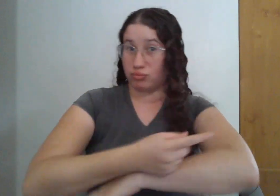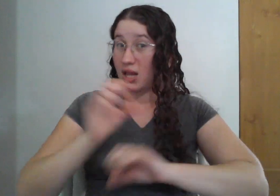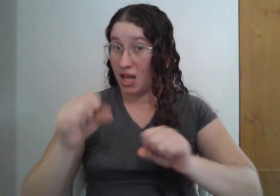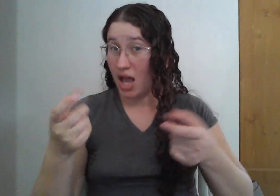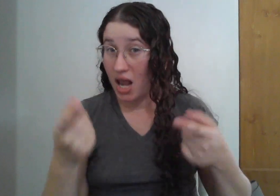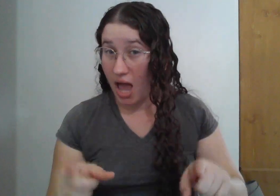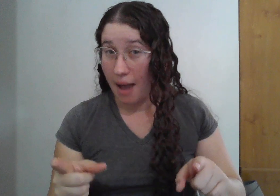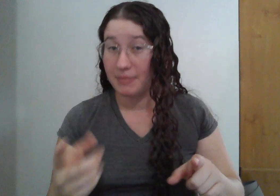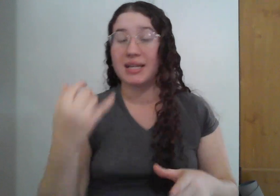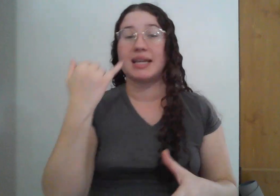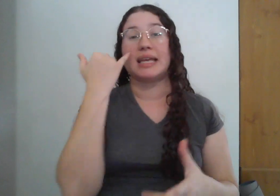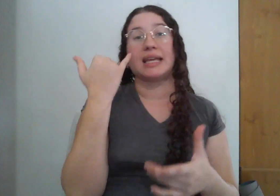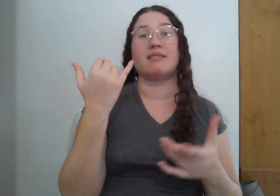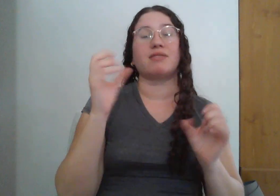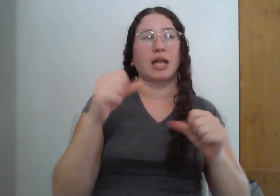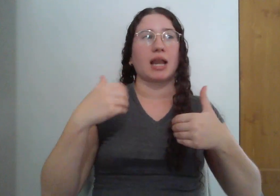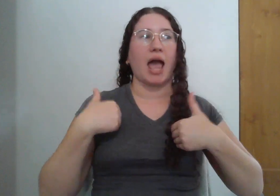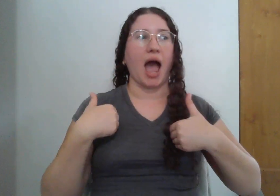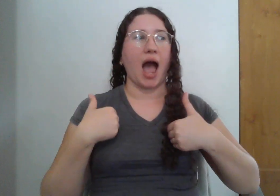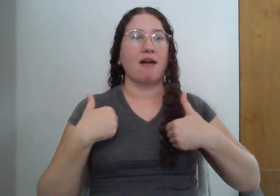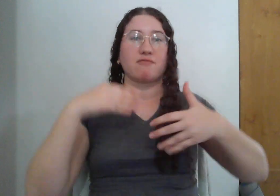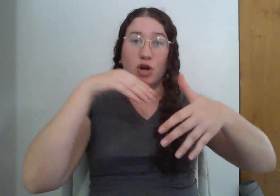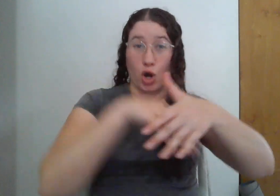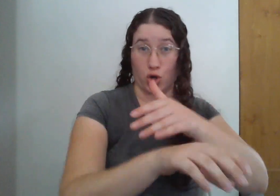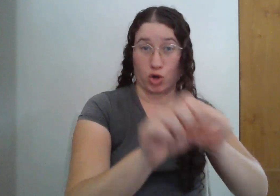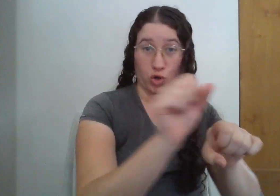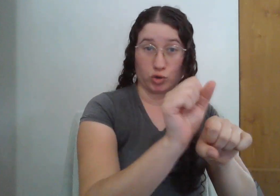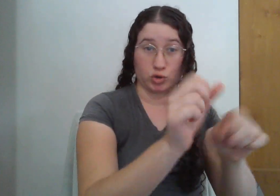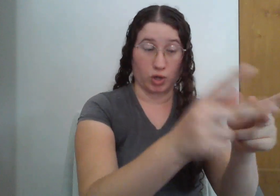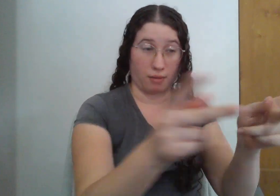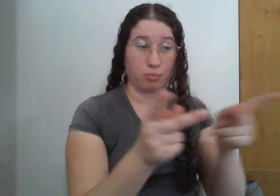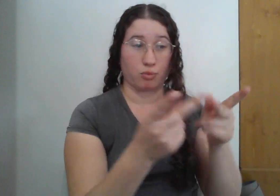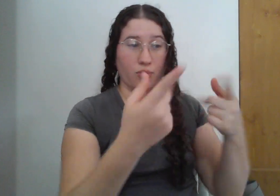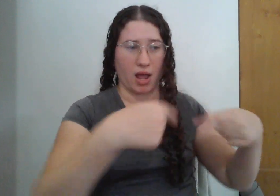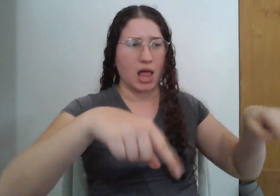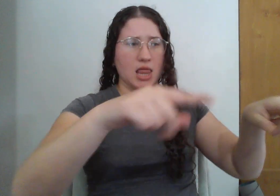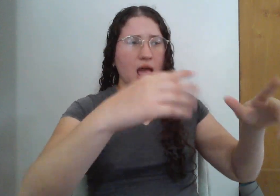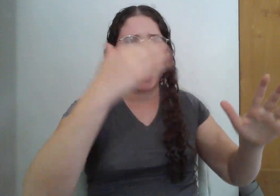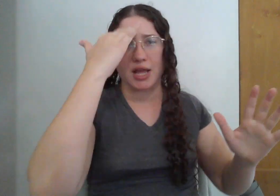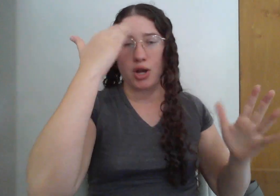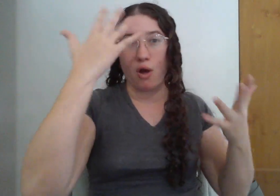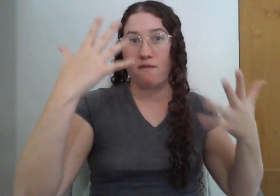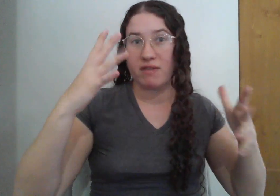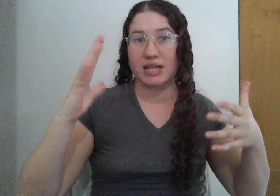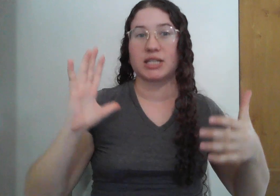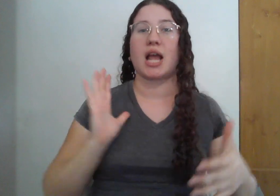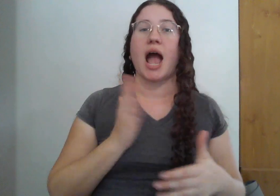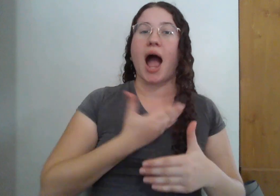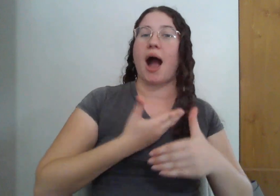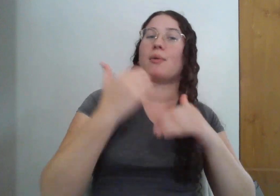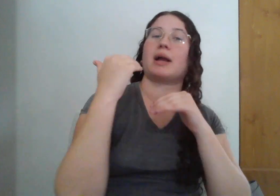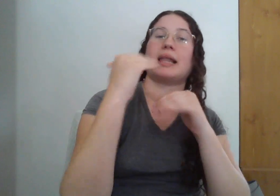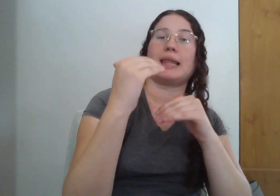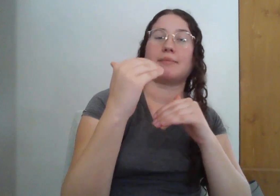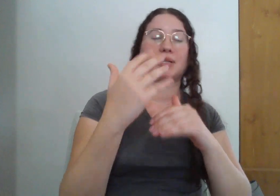If we can go into a new work environment and with people already knowing what we can and can't do, that's a